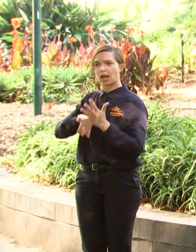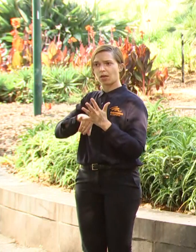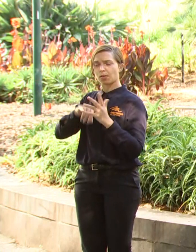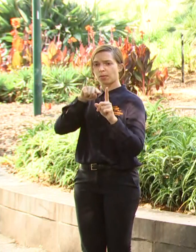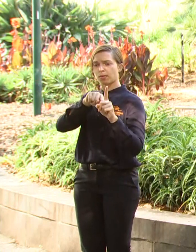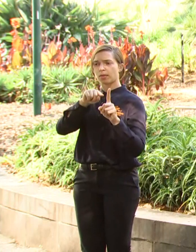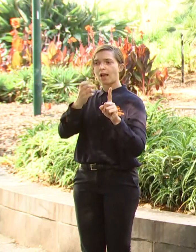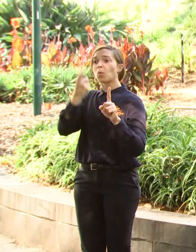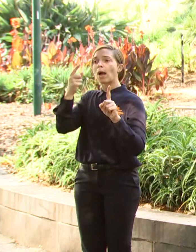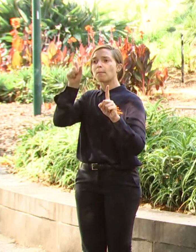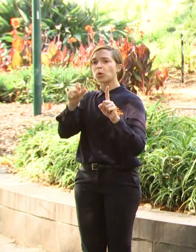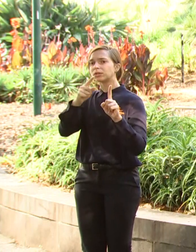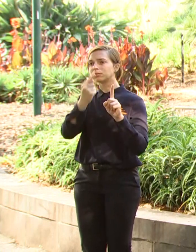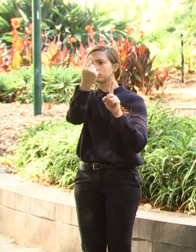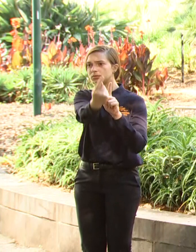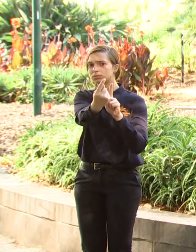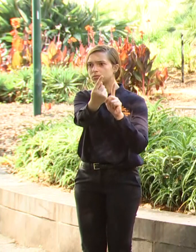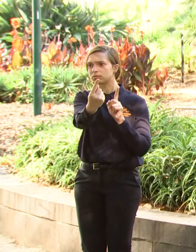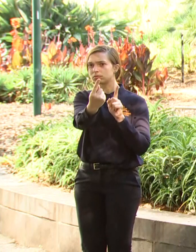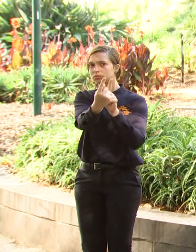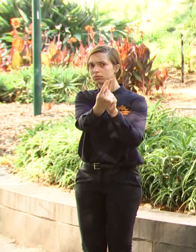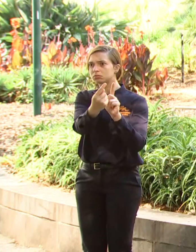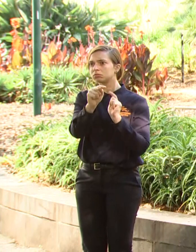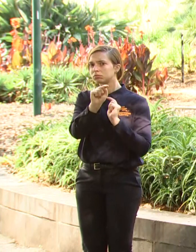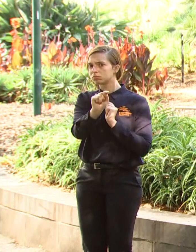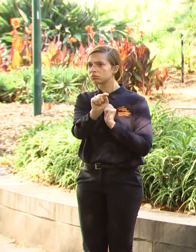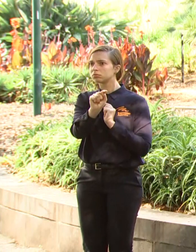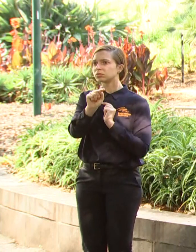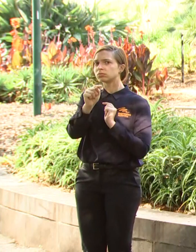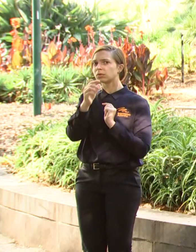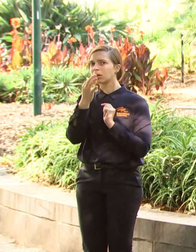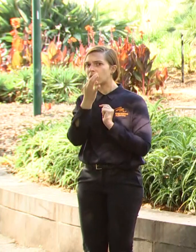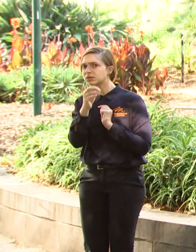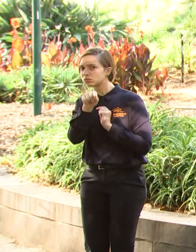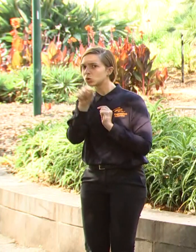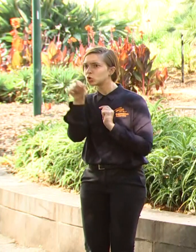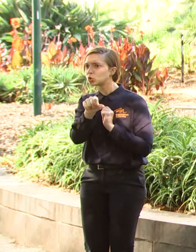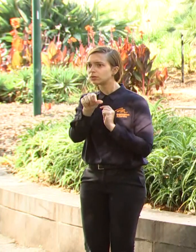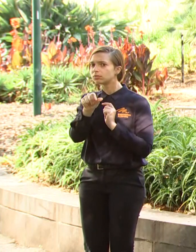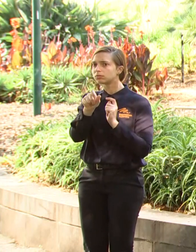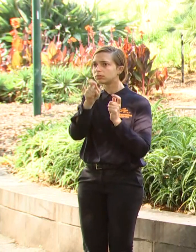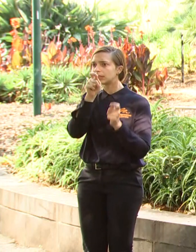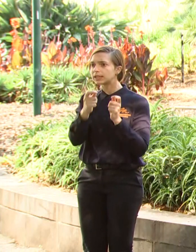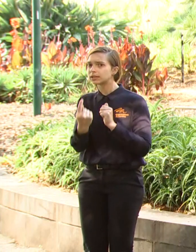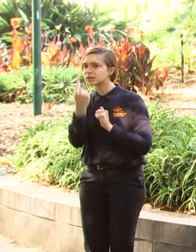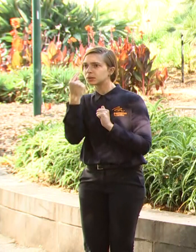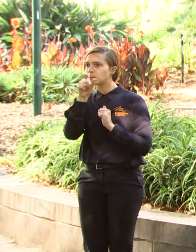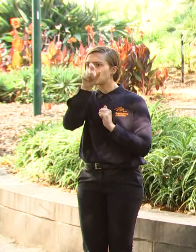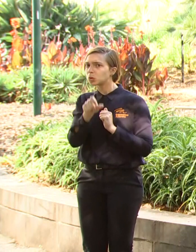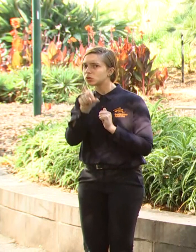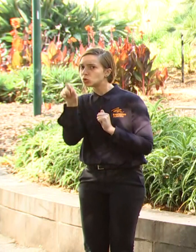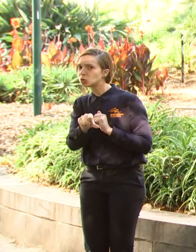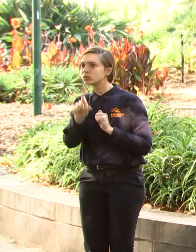think it unlikely that he would not have received his result by this time, and we have no local community transmission. So there's a process